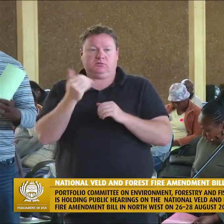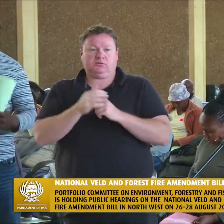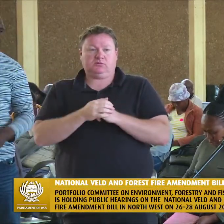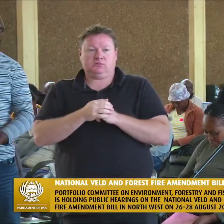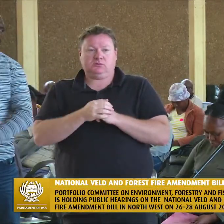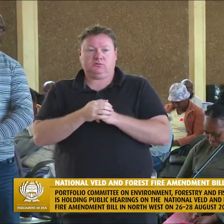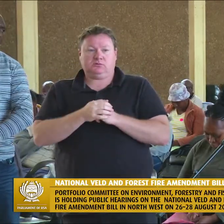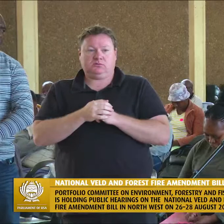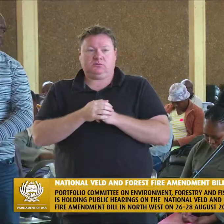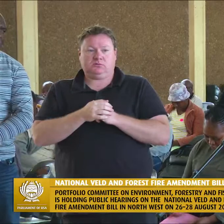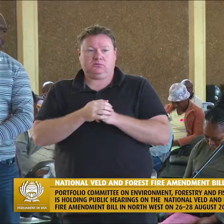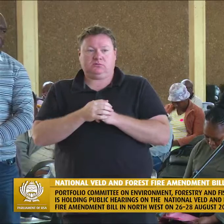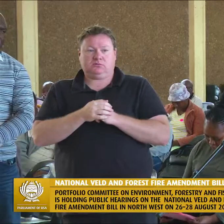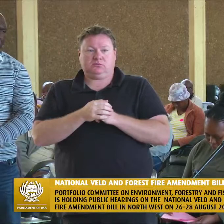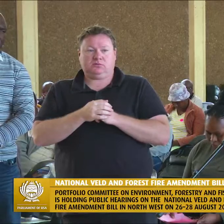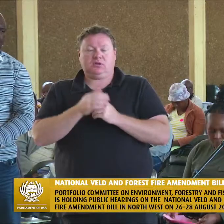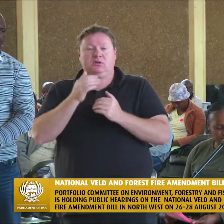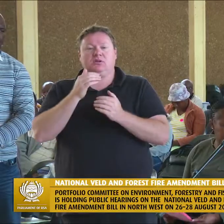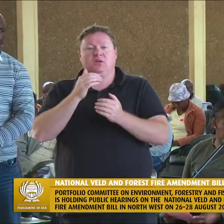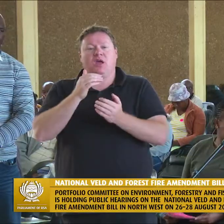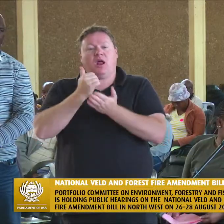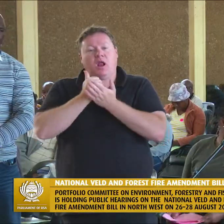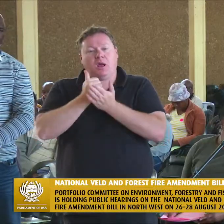safeguard our community